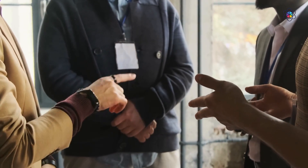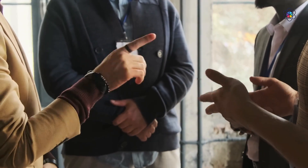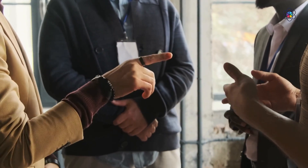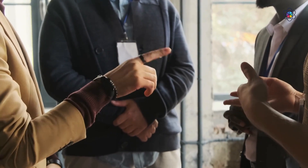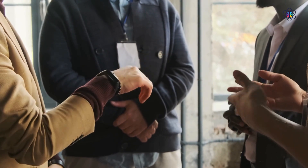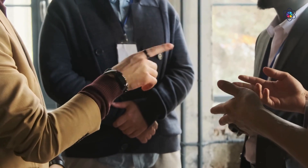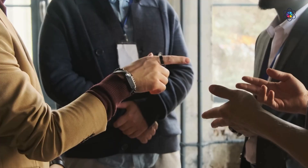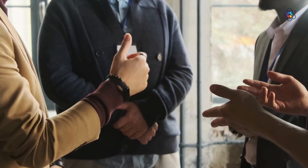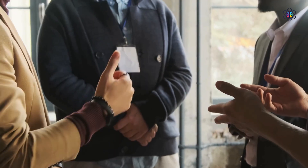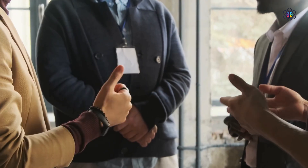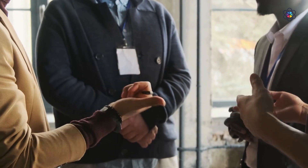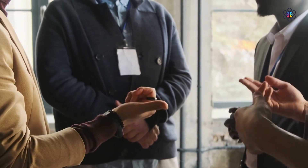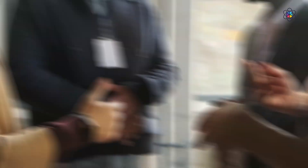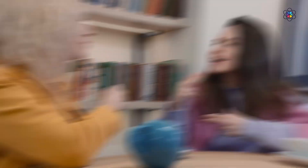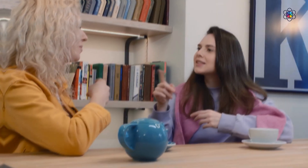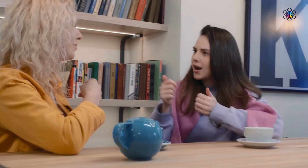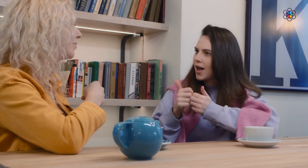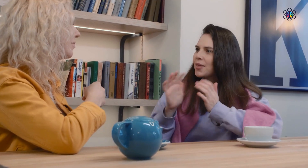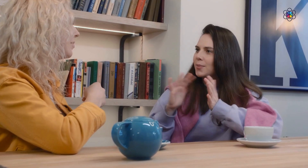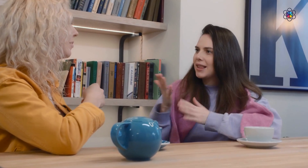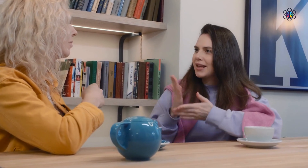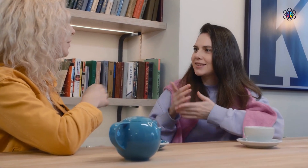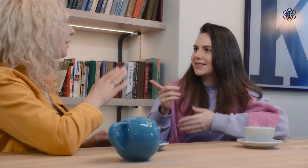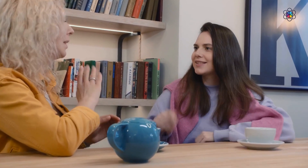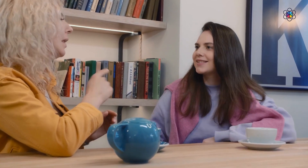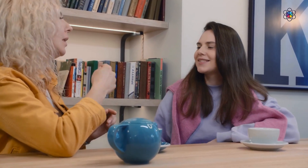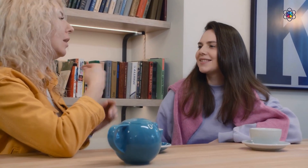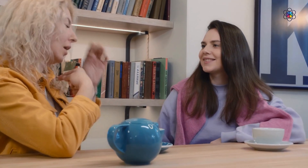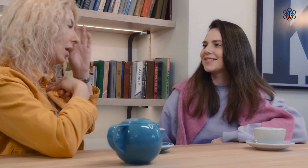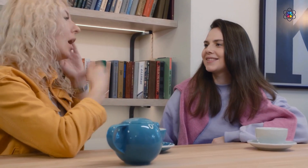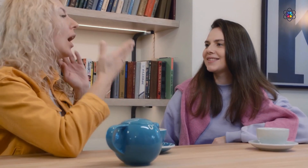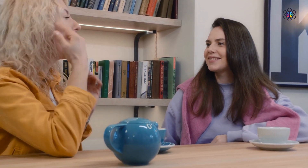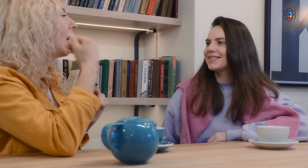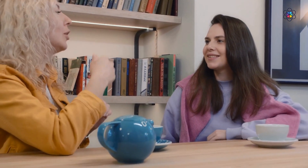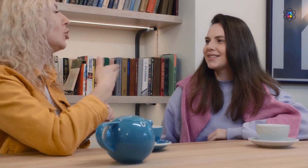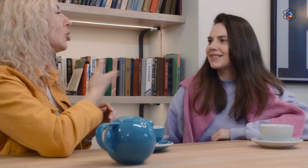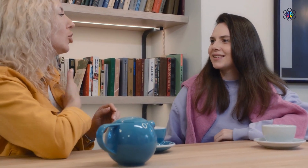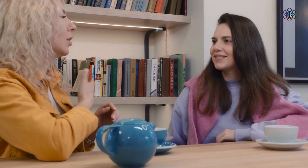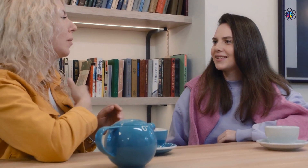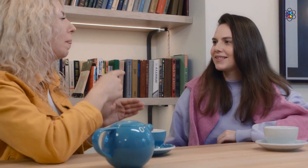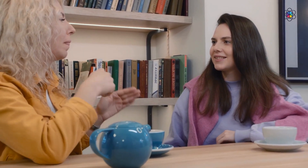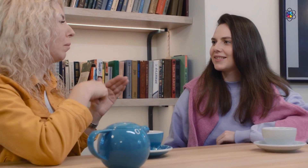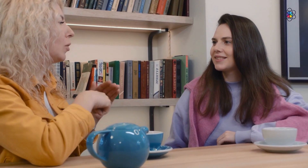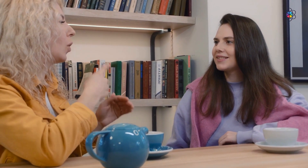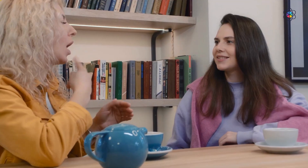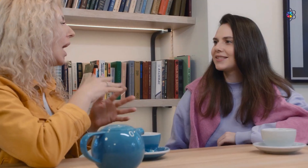heard every single day. Across the UK, over 150,000 people use British Sign Language as